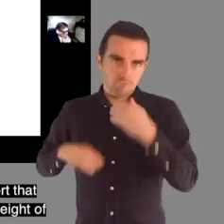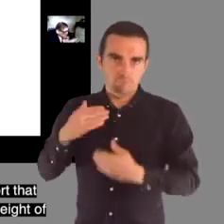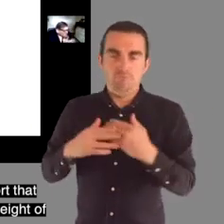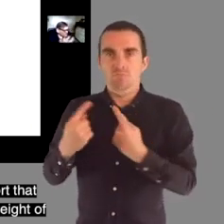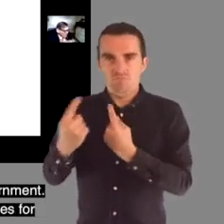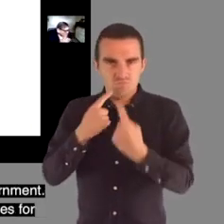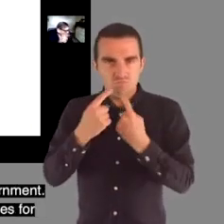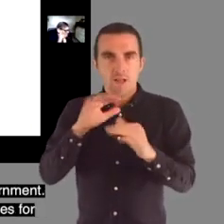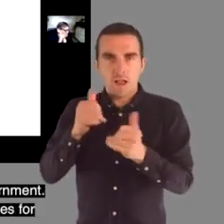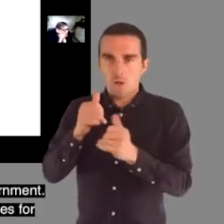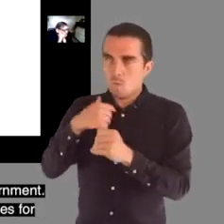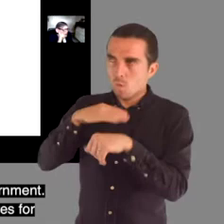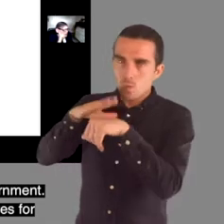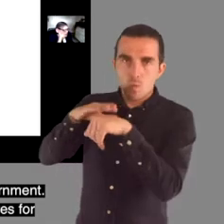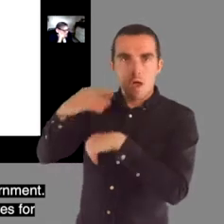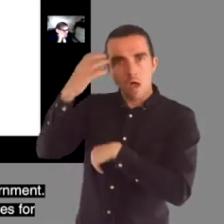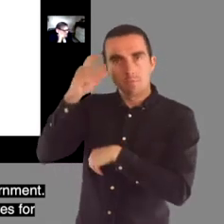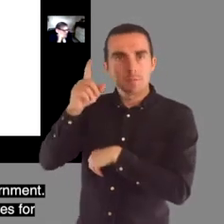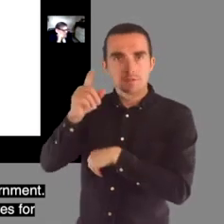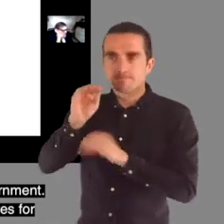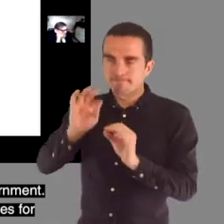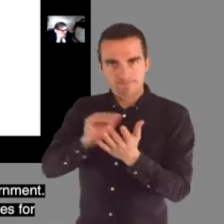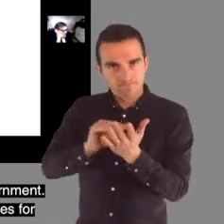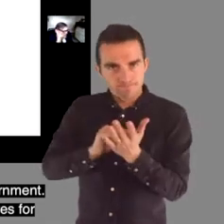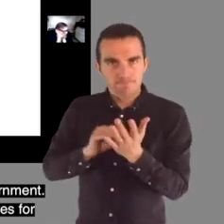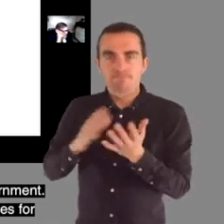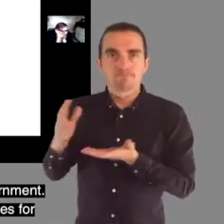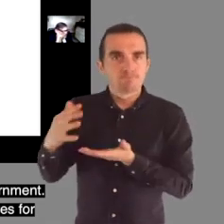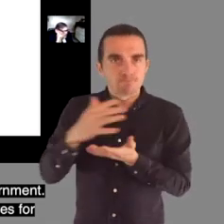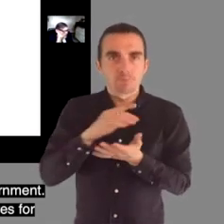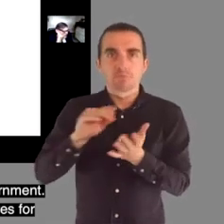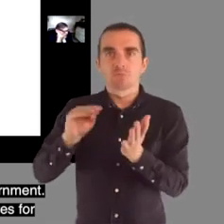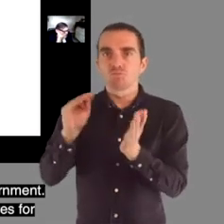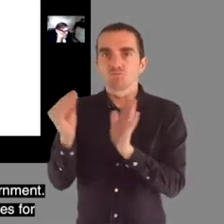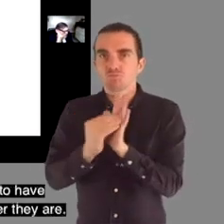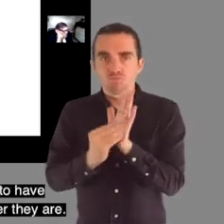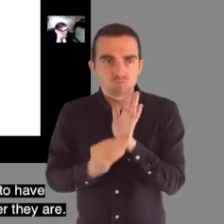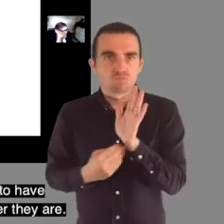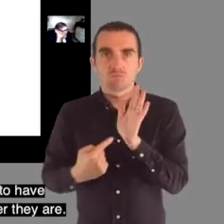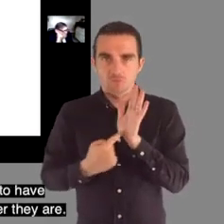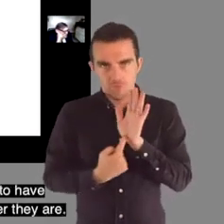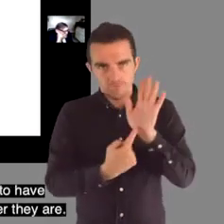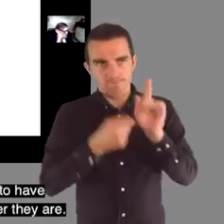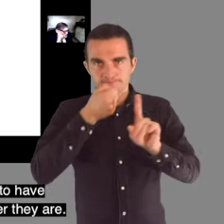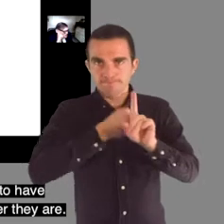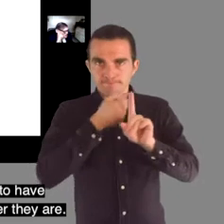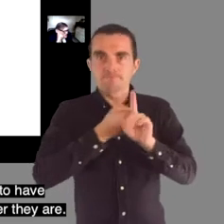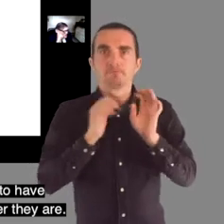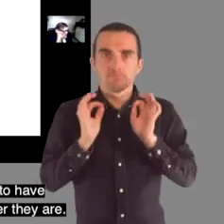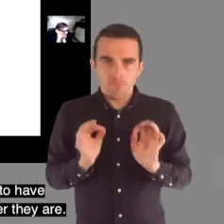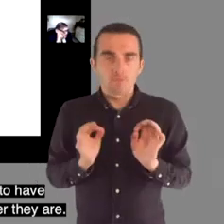the weight of the argument to persuade government. Writing and collecting signatures for mass